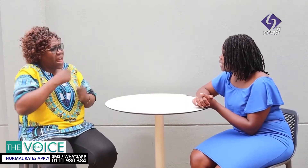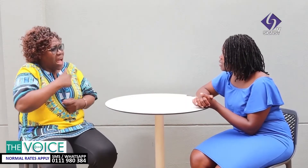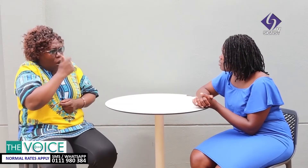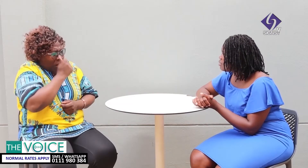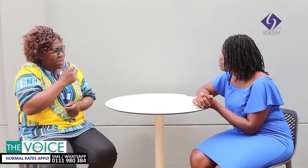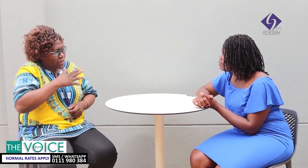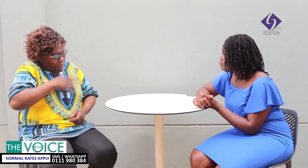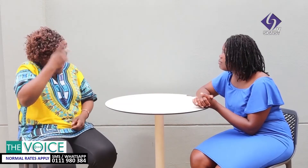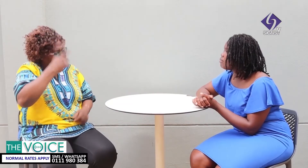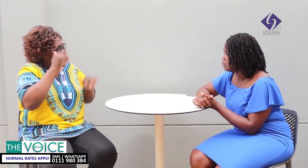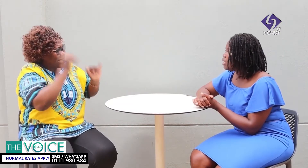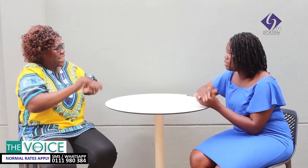that